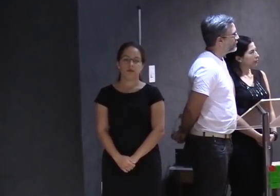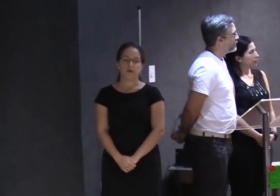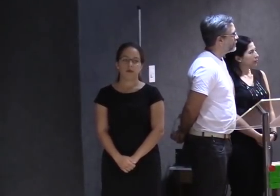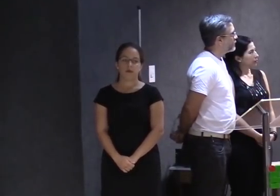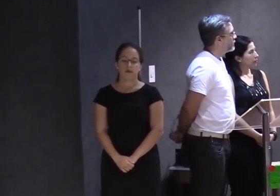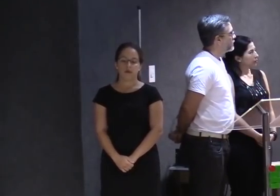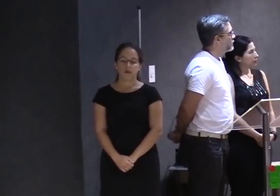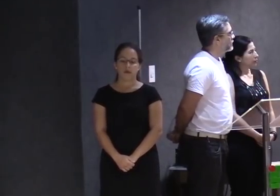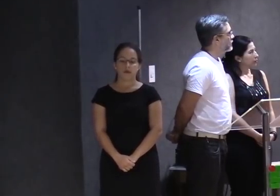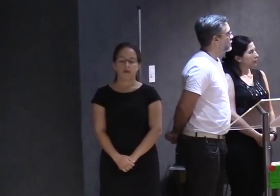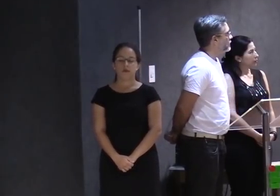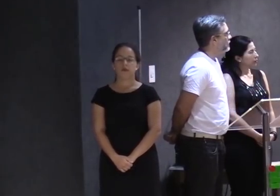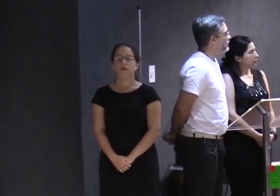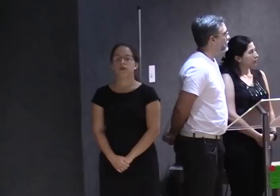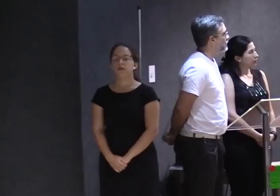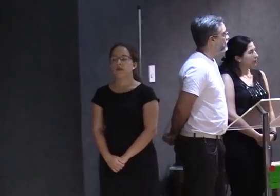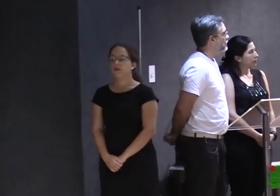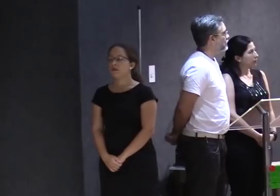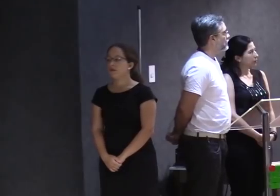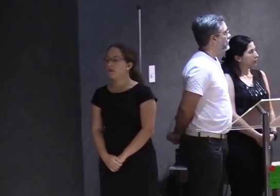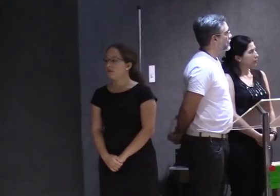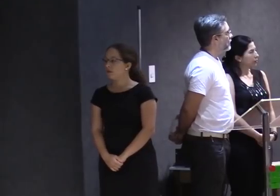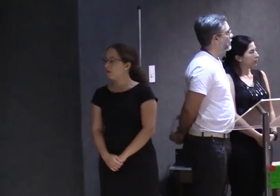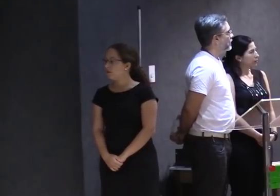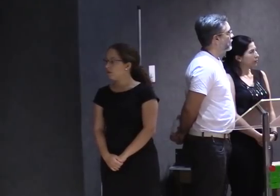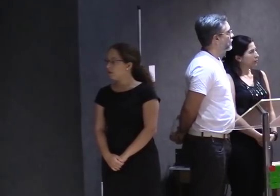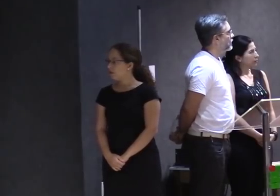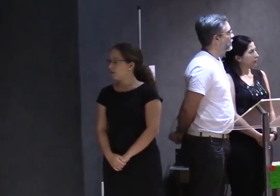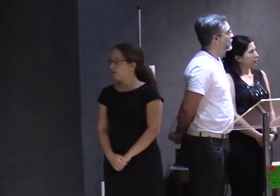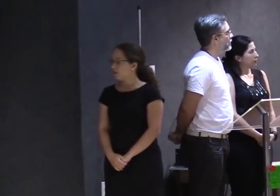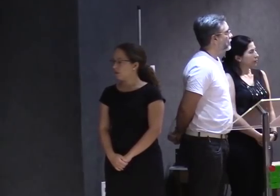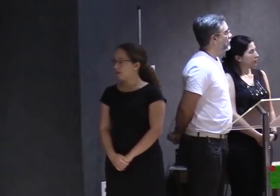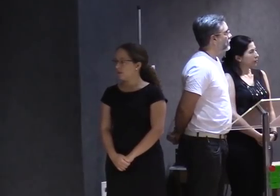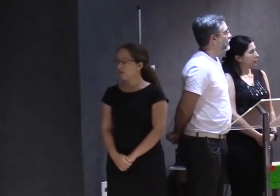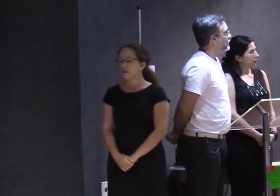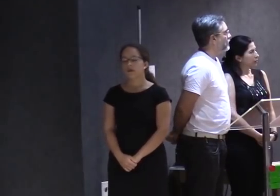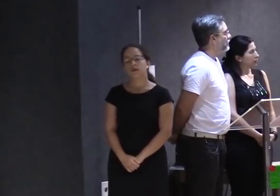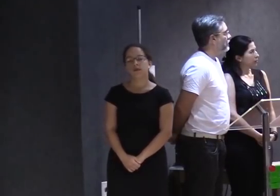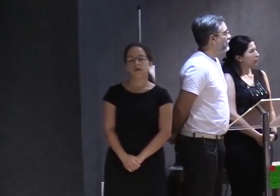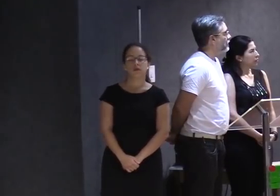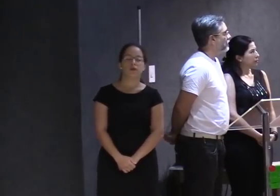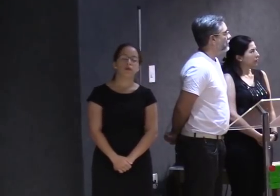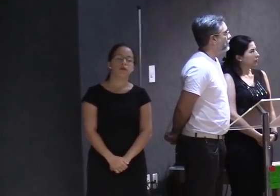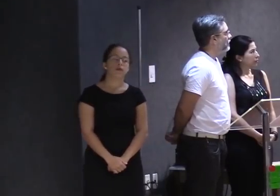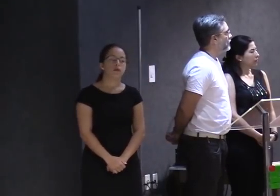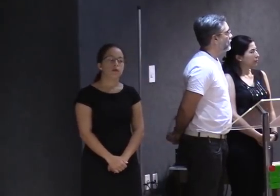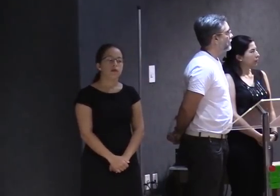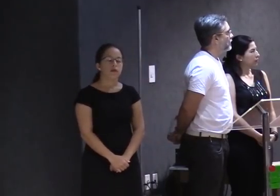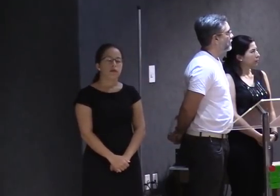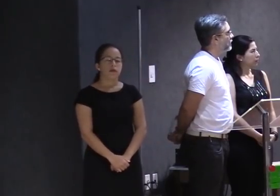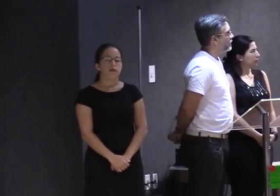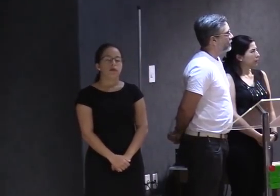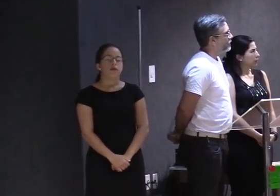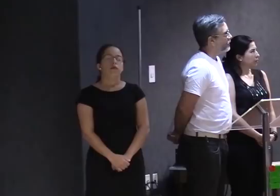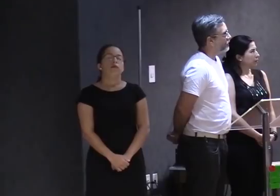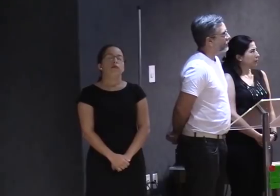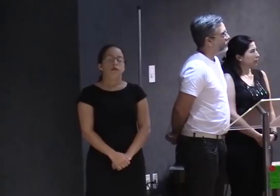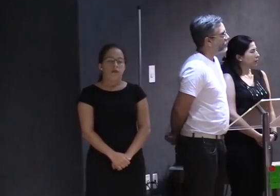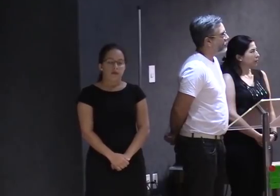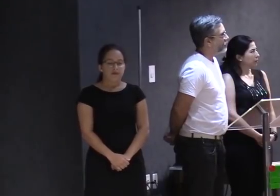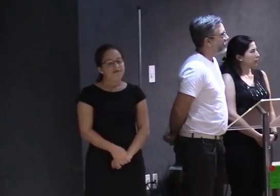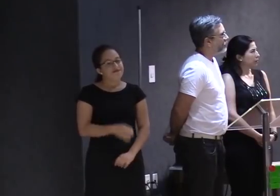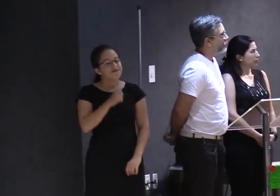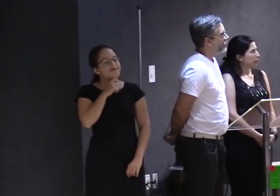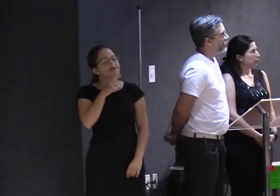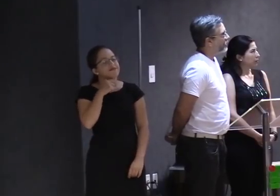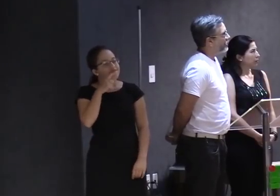mapping that prior learning of our students or engaging them in interaction with each other. Não tem como falar